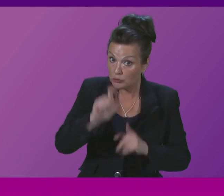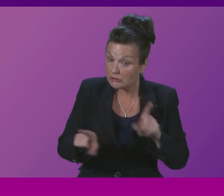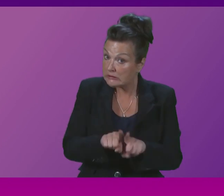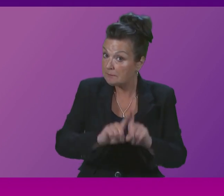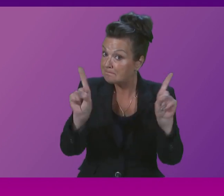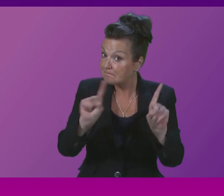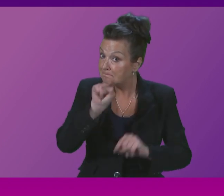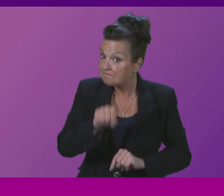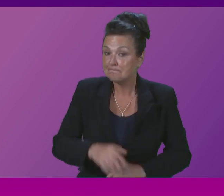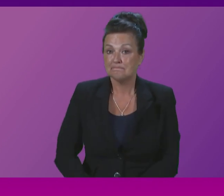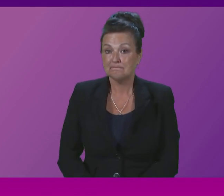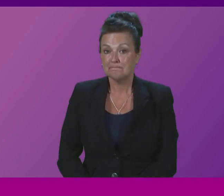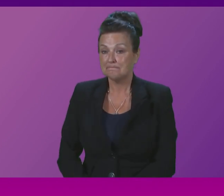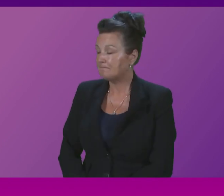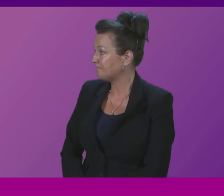First Minister.